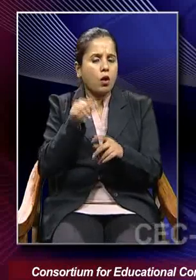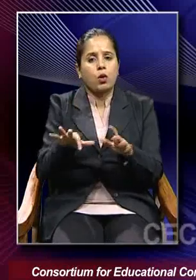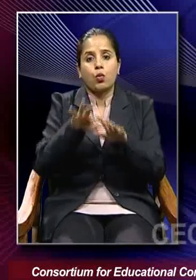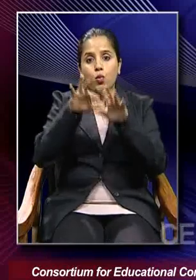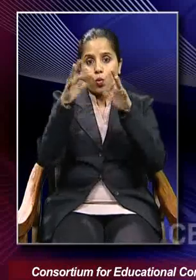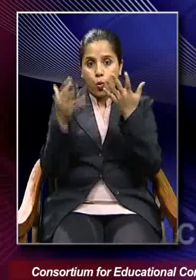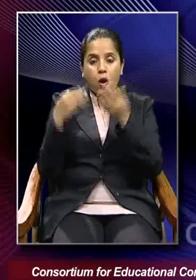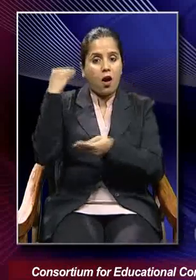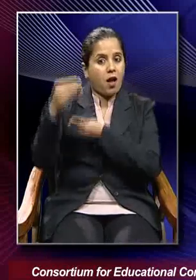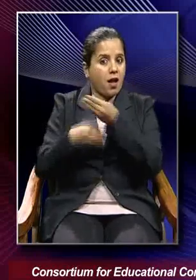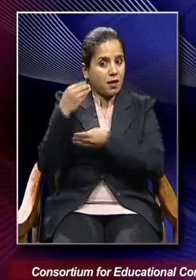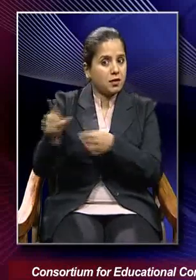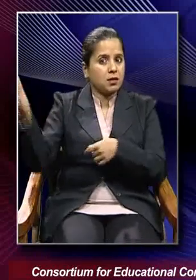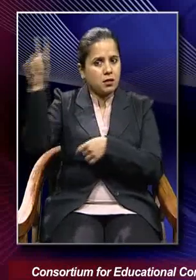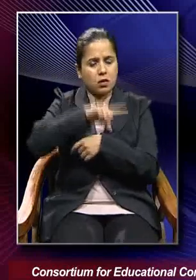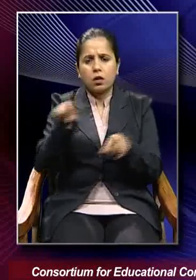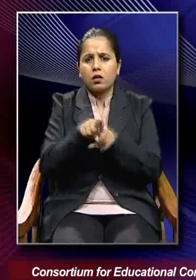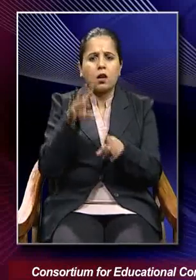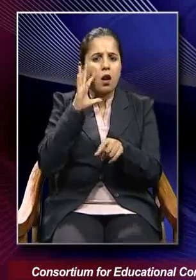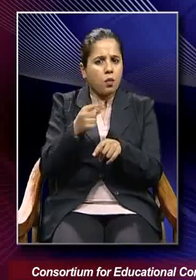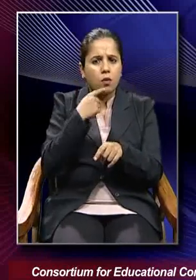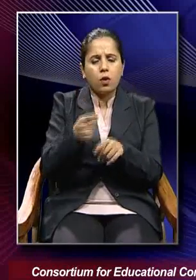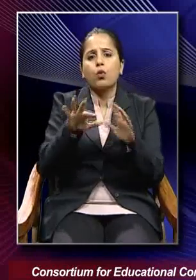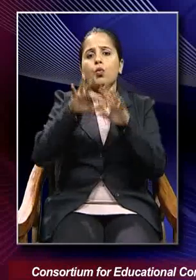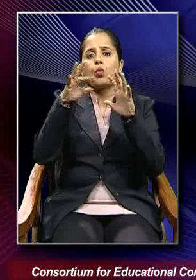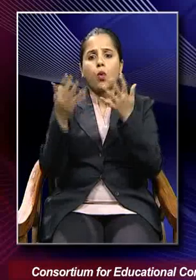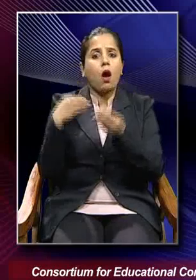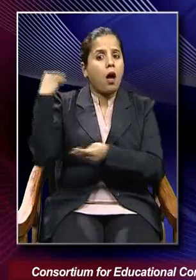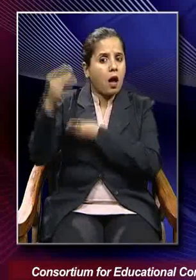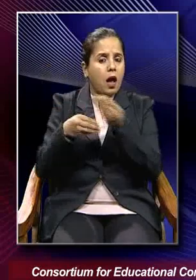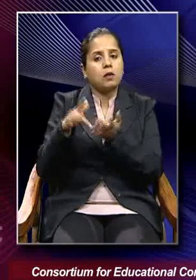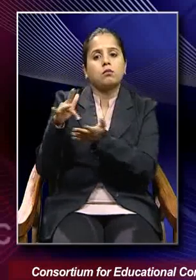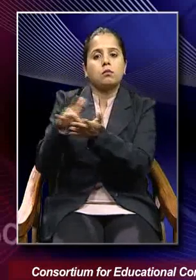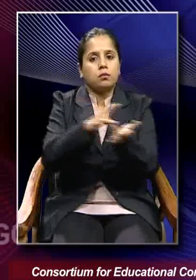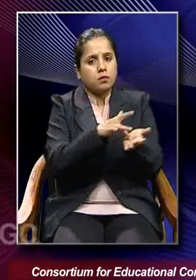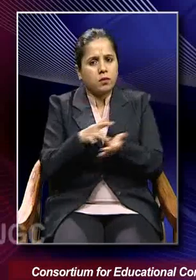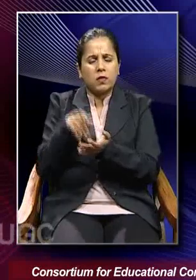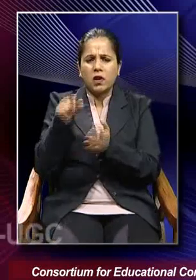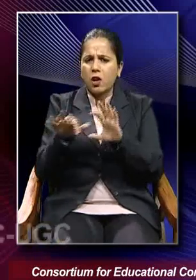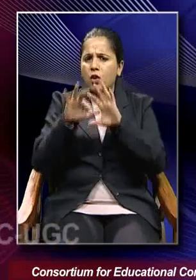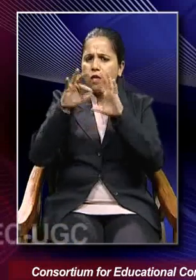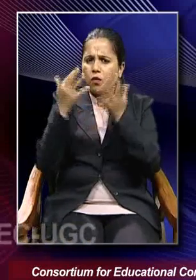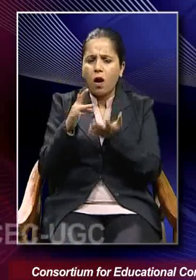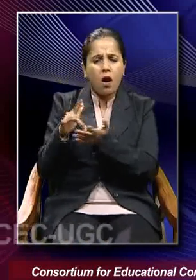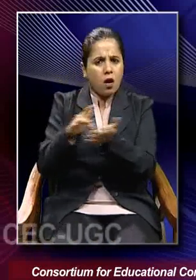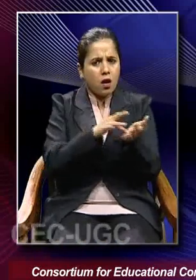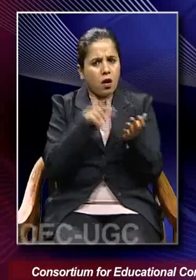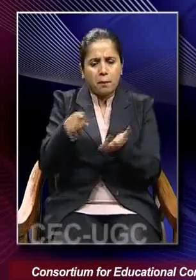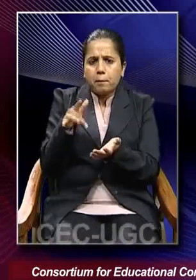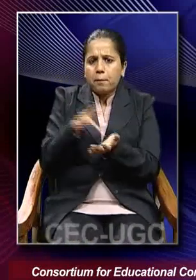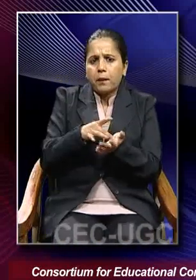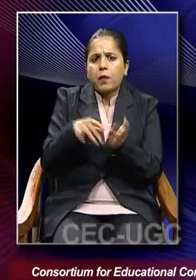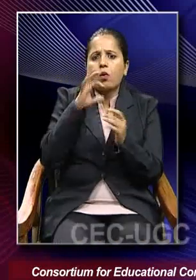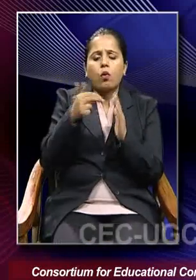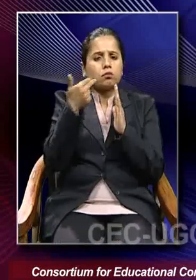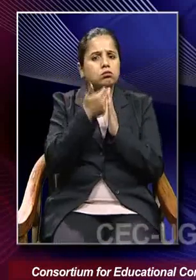Heritage Day, it is also essential to talk about World Heritage Sites. World Heritage Site is a place that is